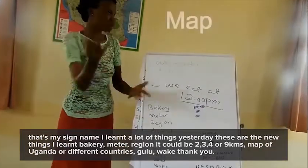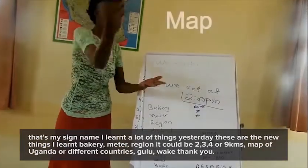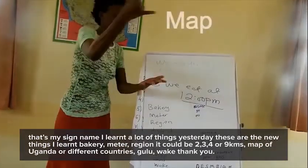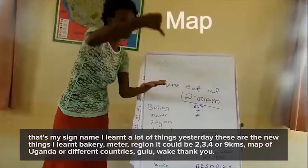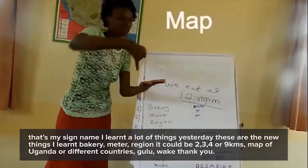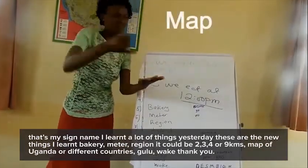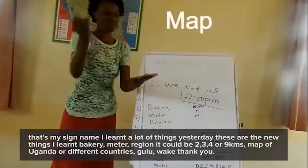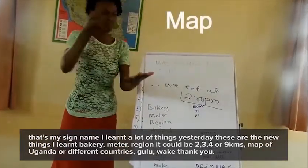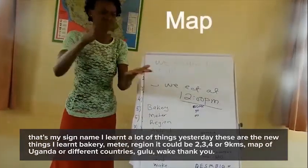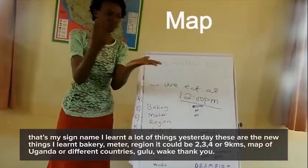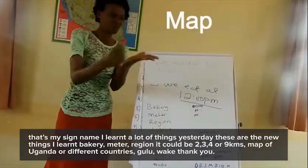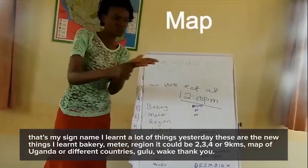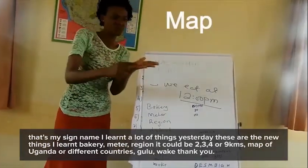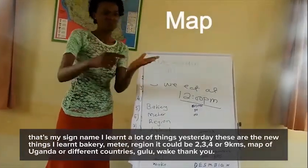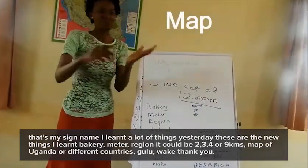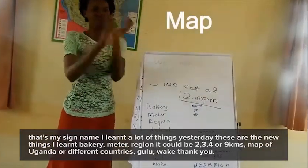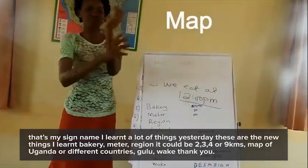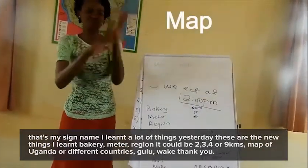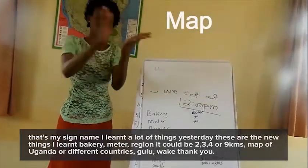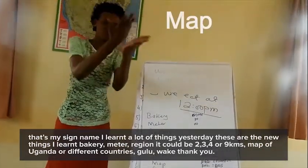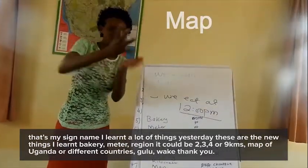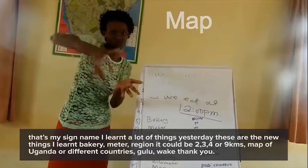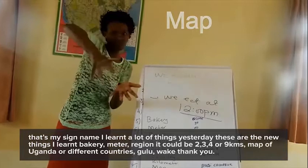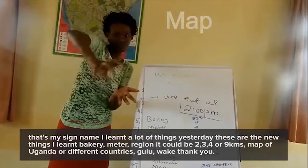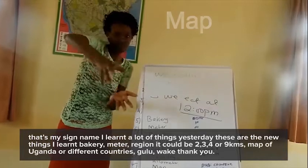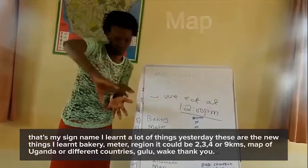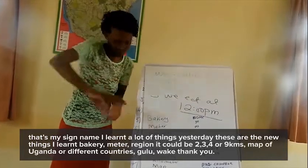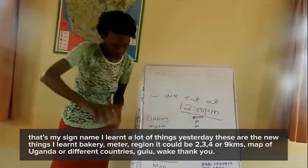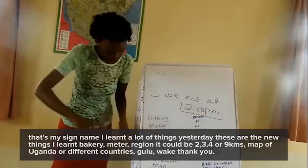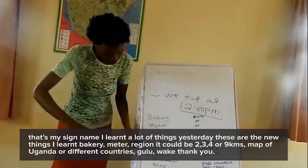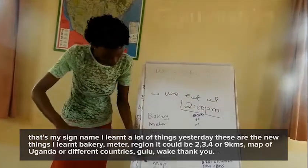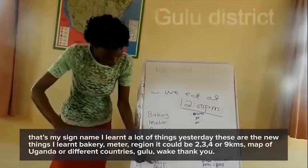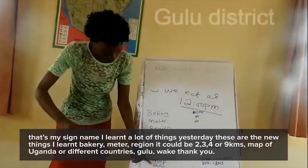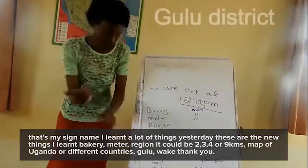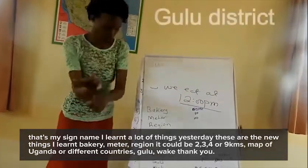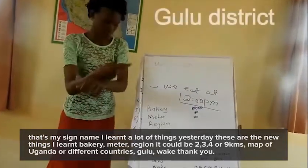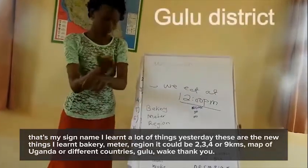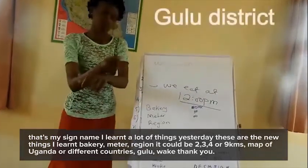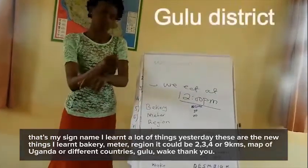map of Uganda or different countries, Gulu,